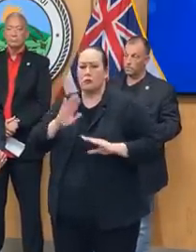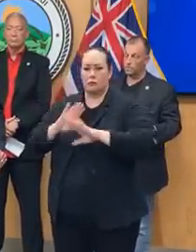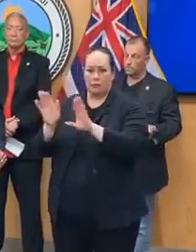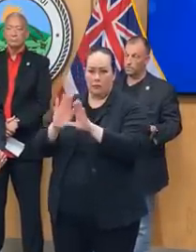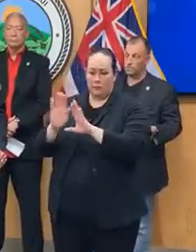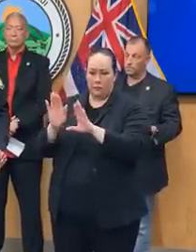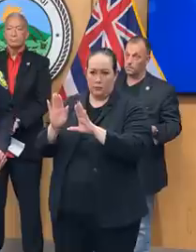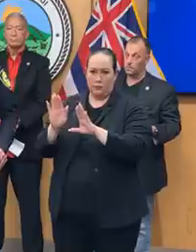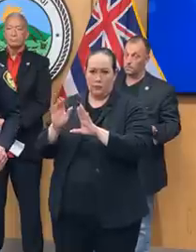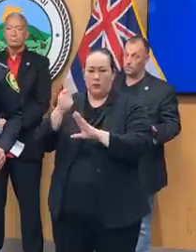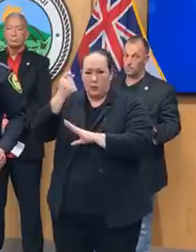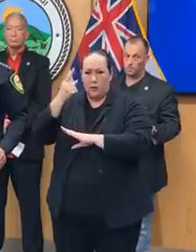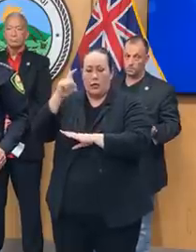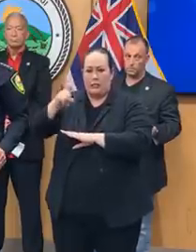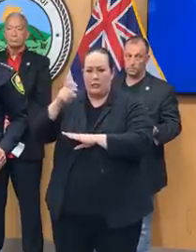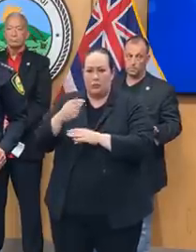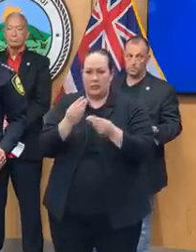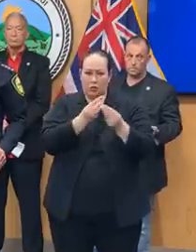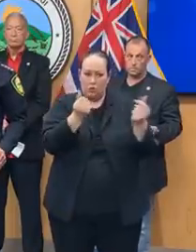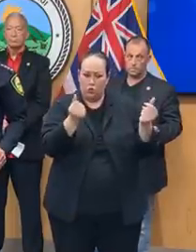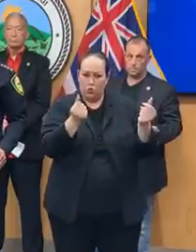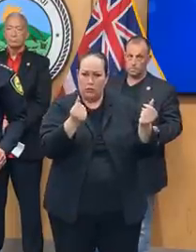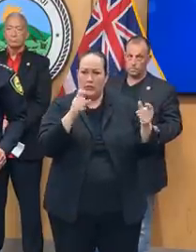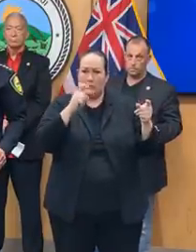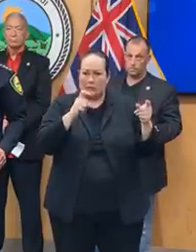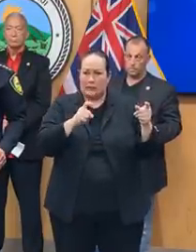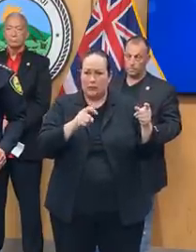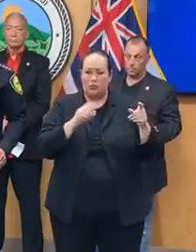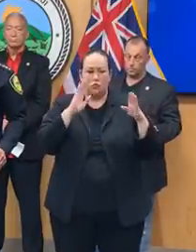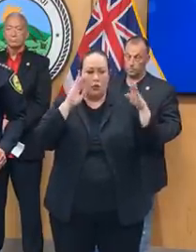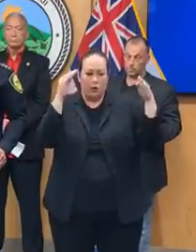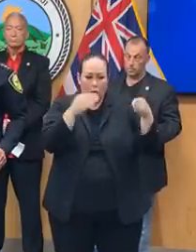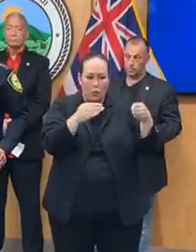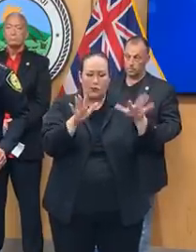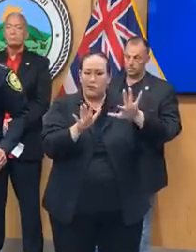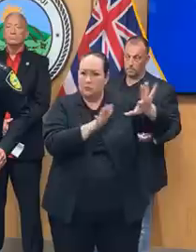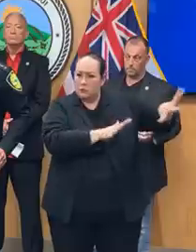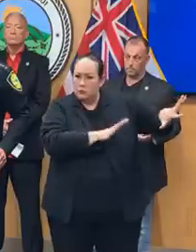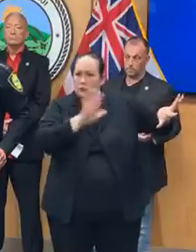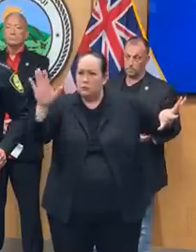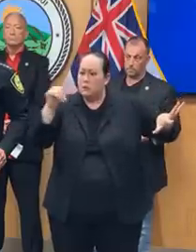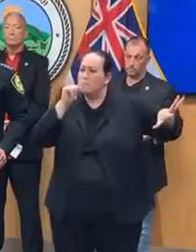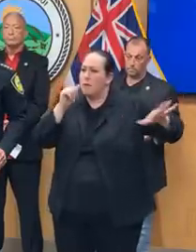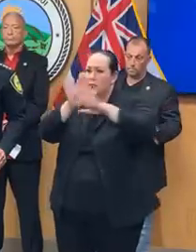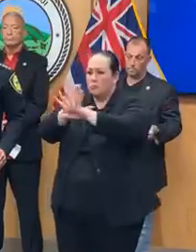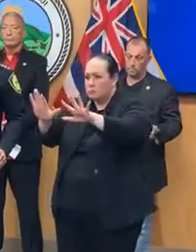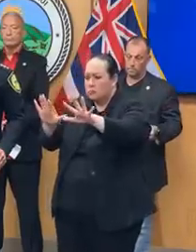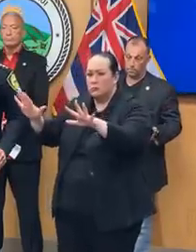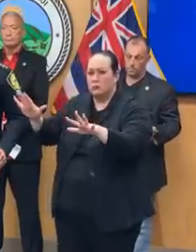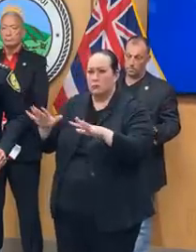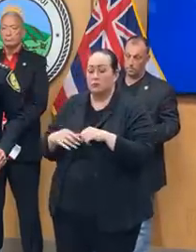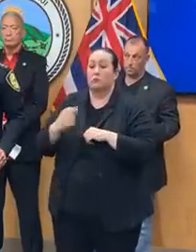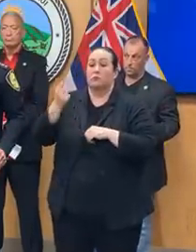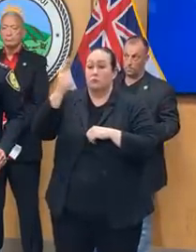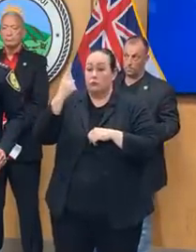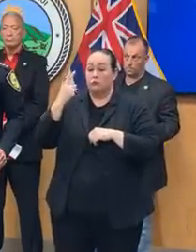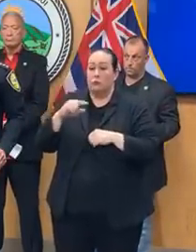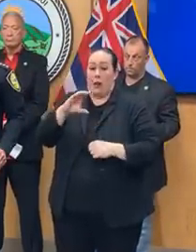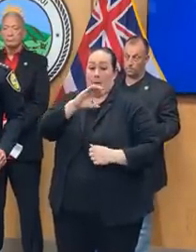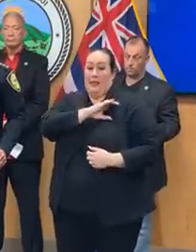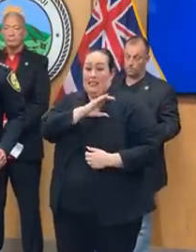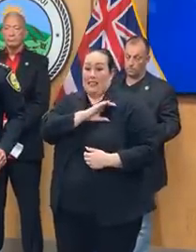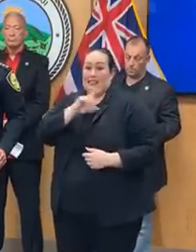problem. I need you guys and my officers and the members in these uniforms sworn oath